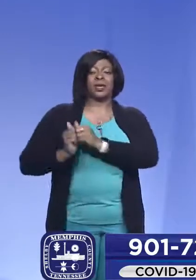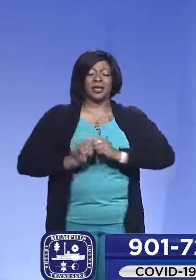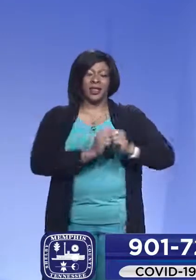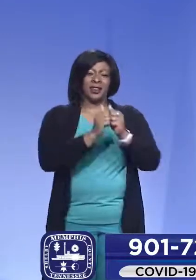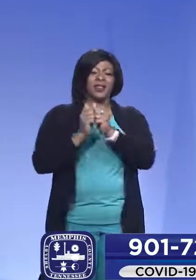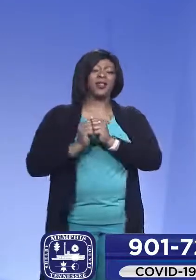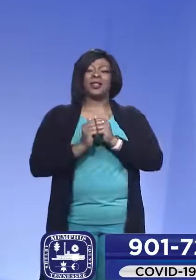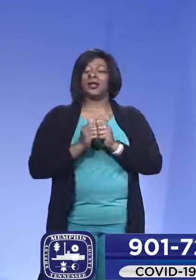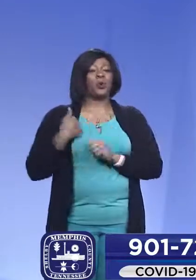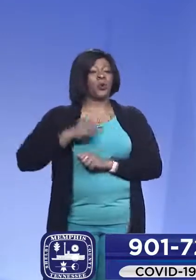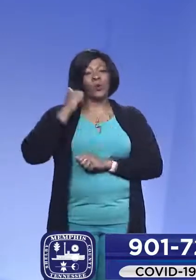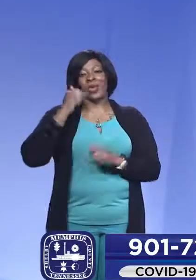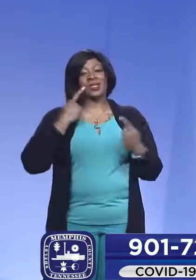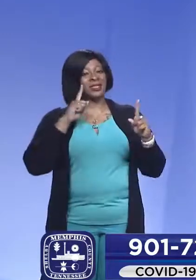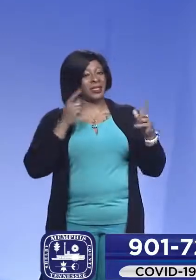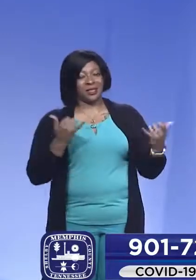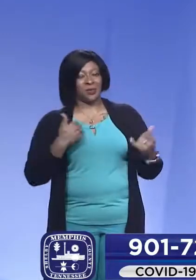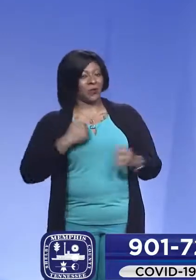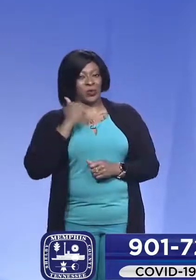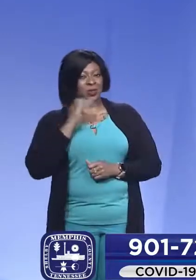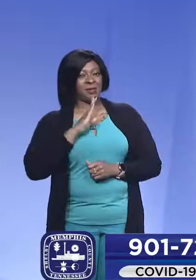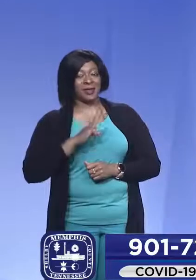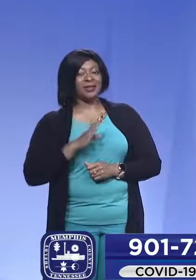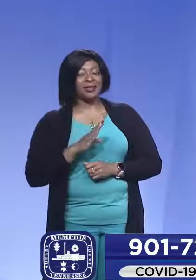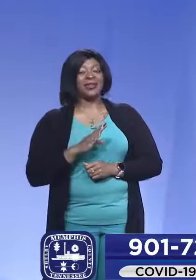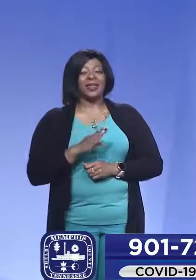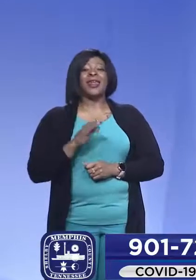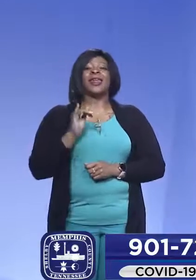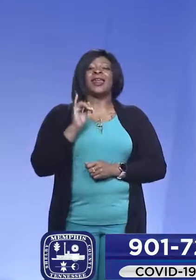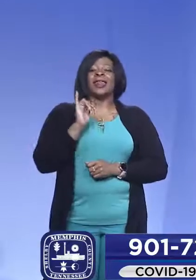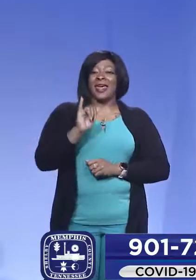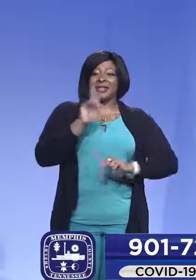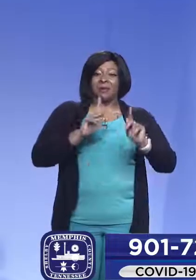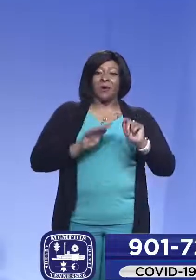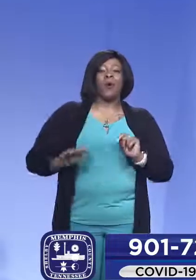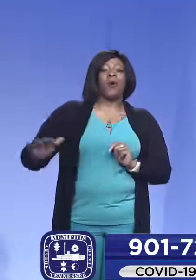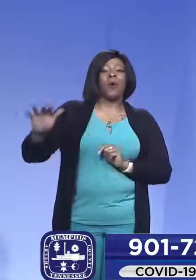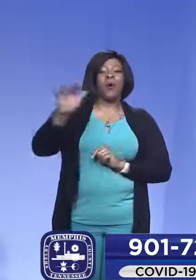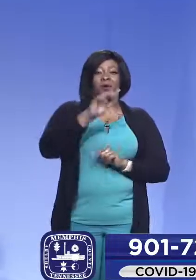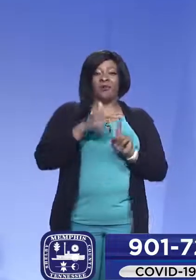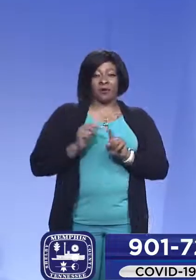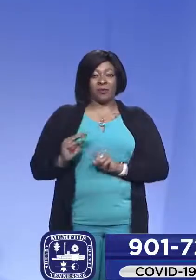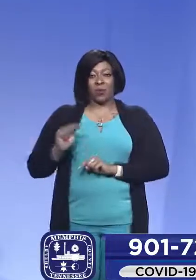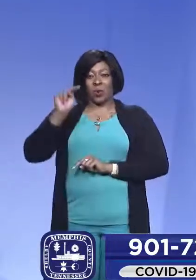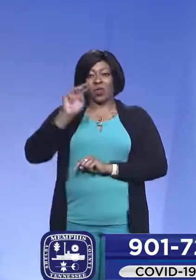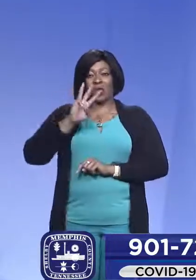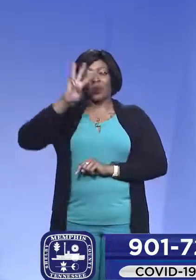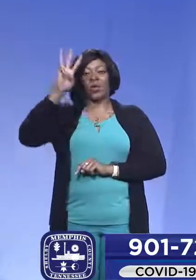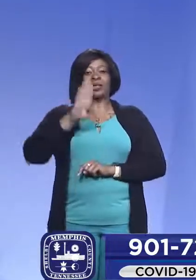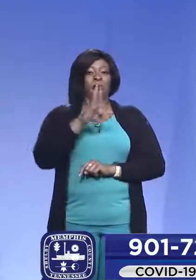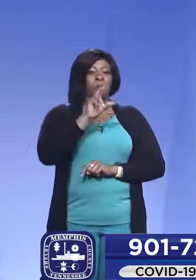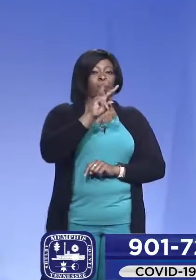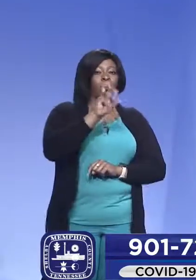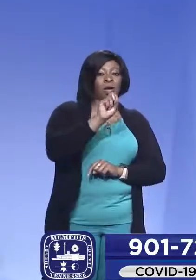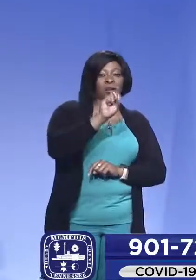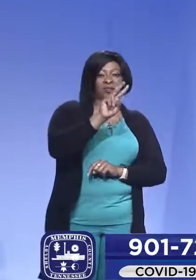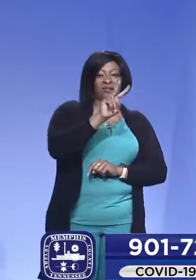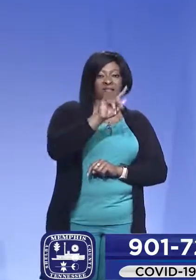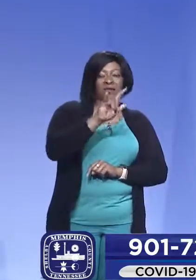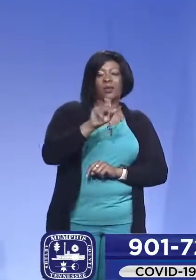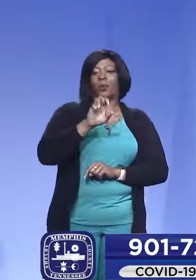we would not be where we are, folks. And that goes for the folks all the way as northwest as Brownsville to West